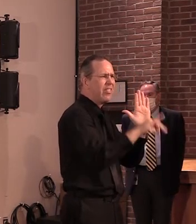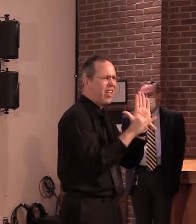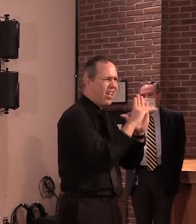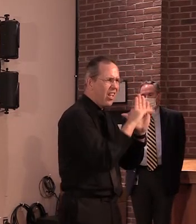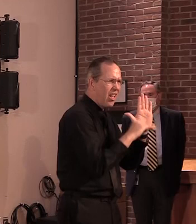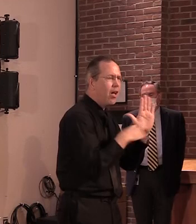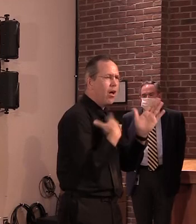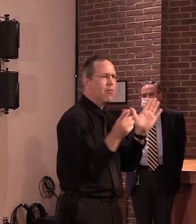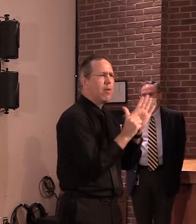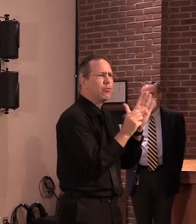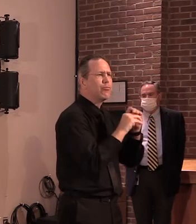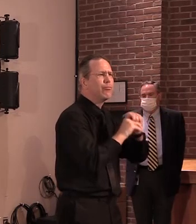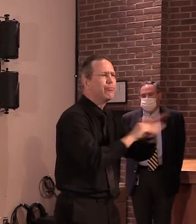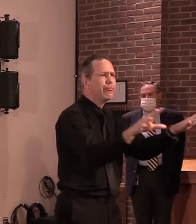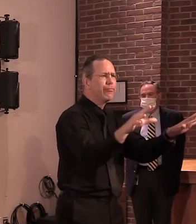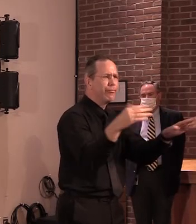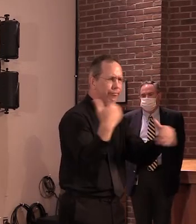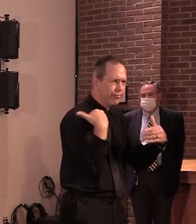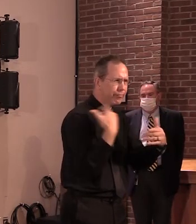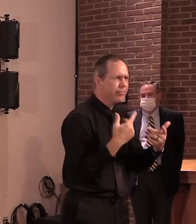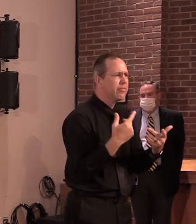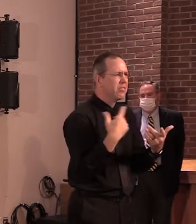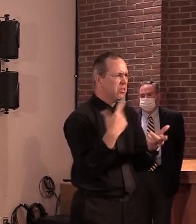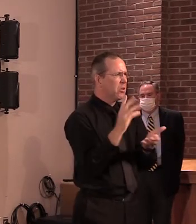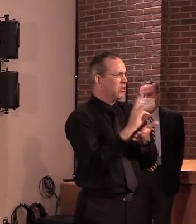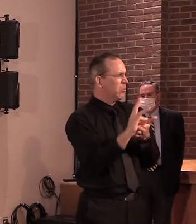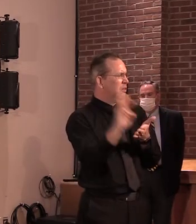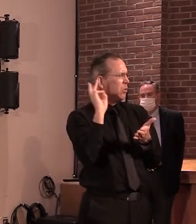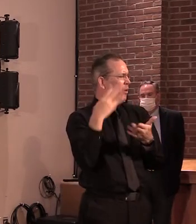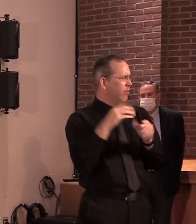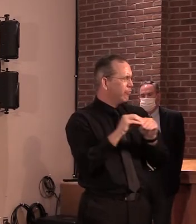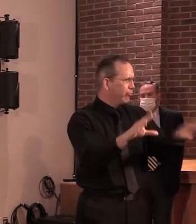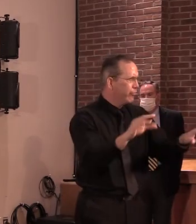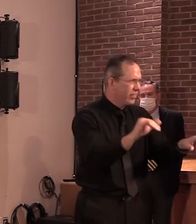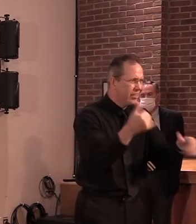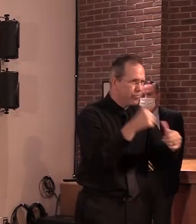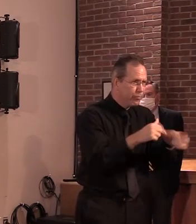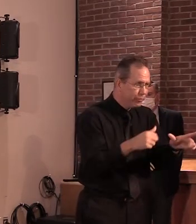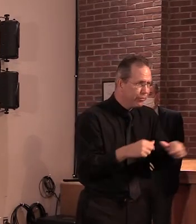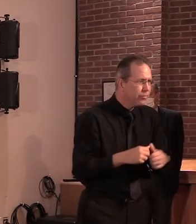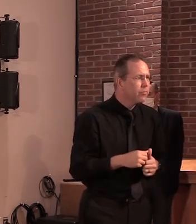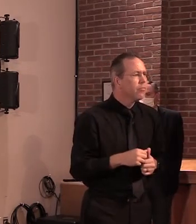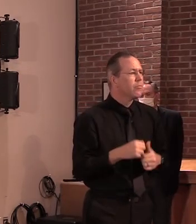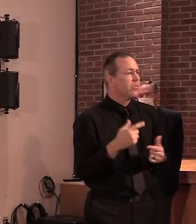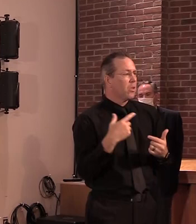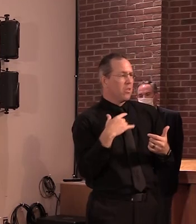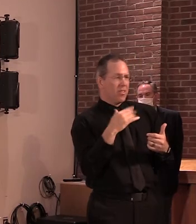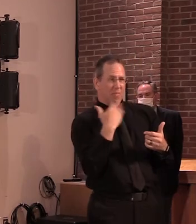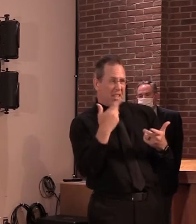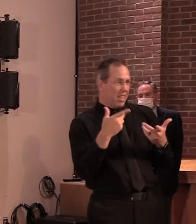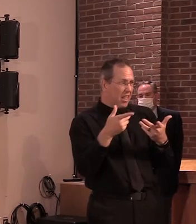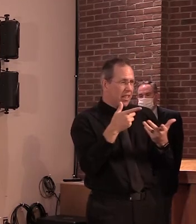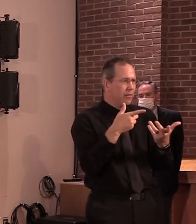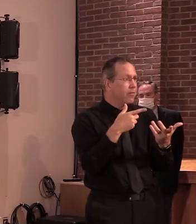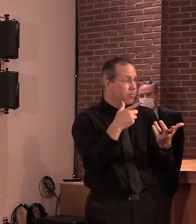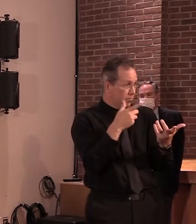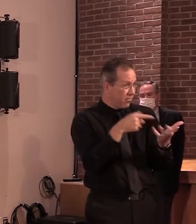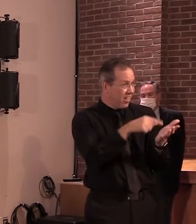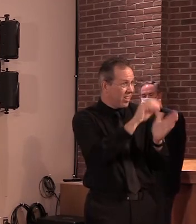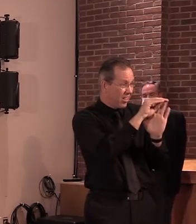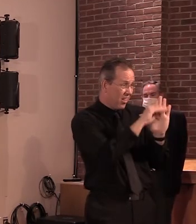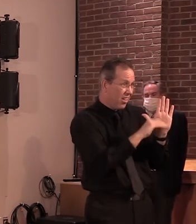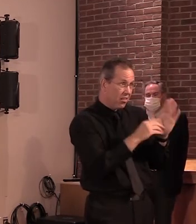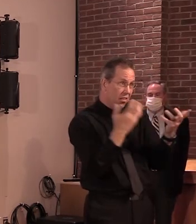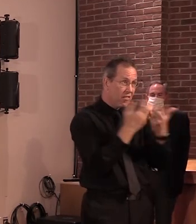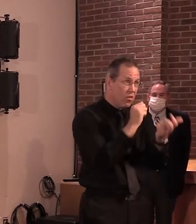plan will not fit all, and schools are customizing their solutions to fit their specific needs. The 3 principles that have guided